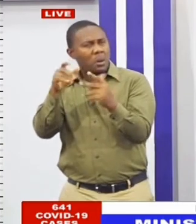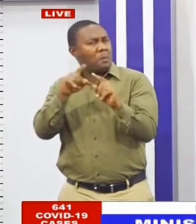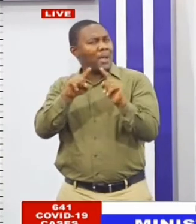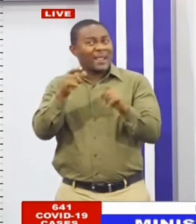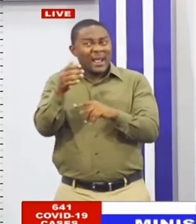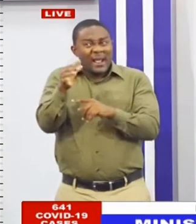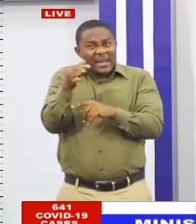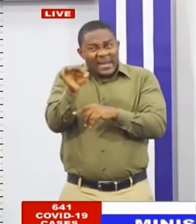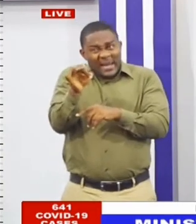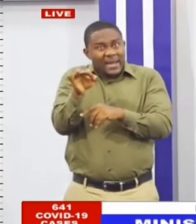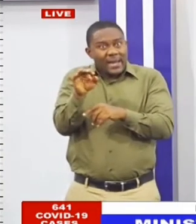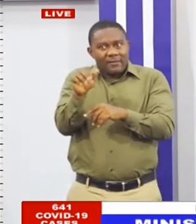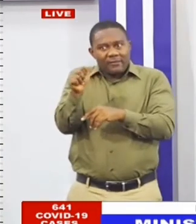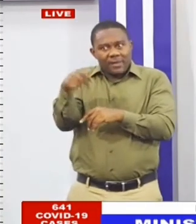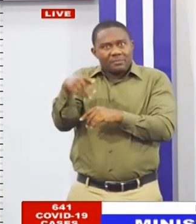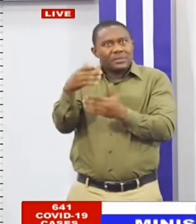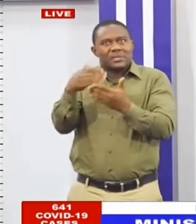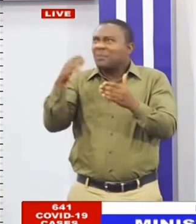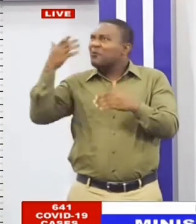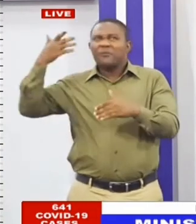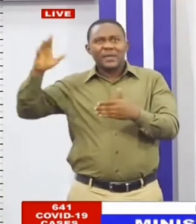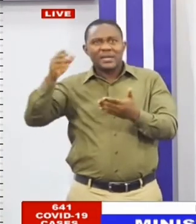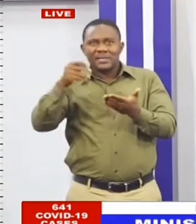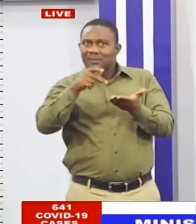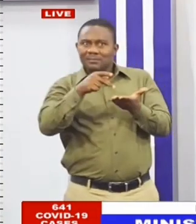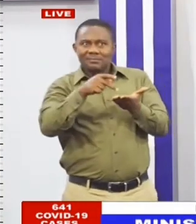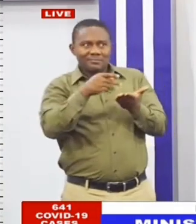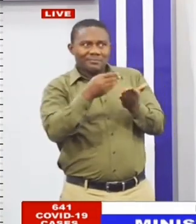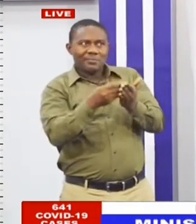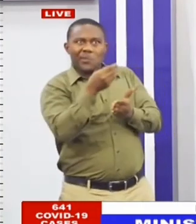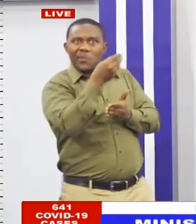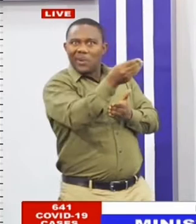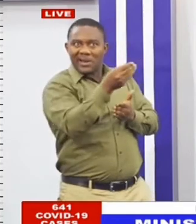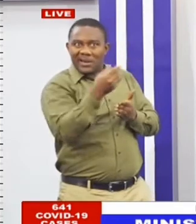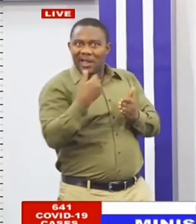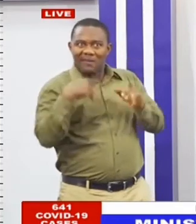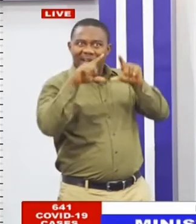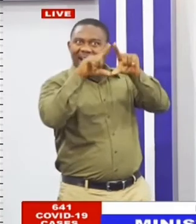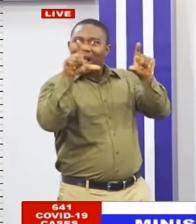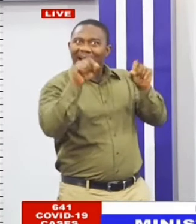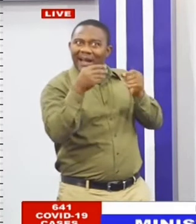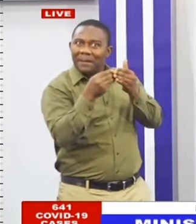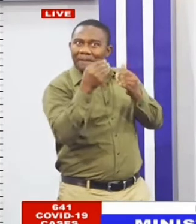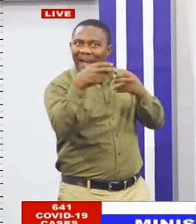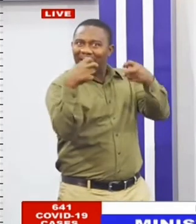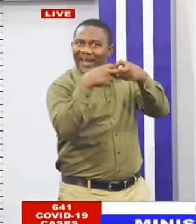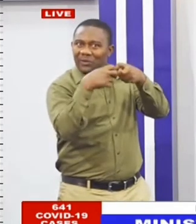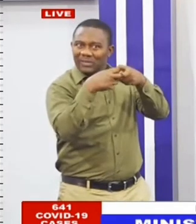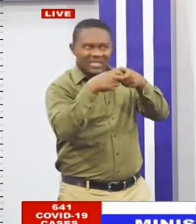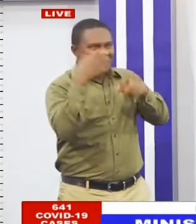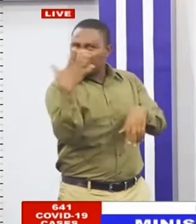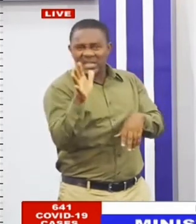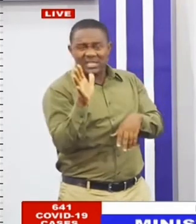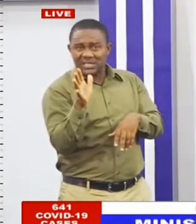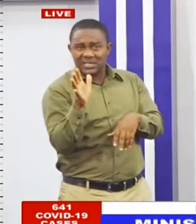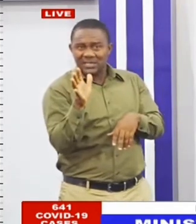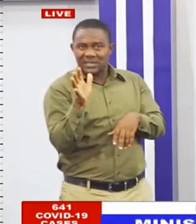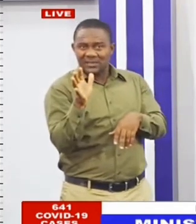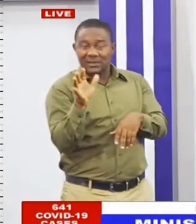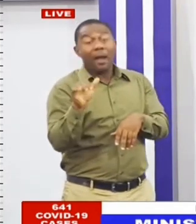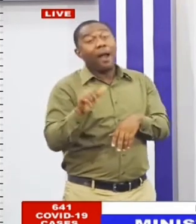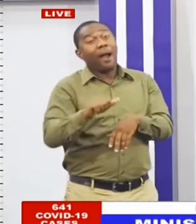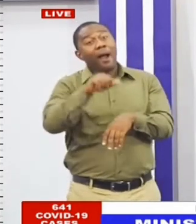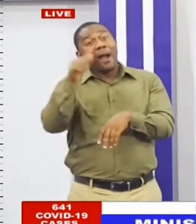people have already purchased, especially the prepaid customers, have already purchased their prepaid. And some